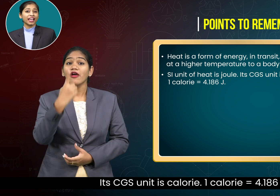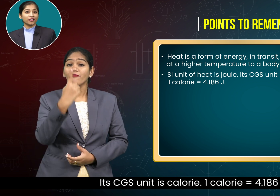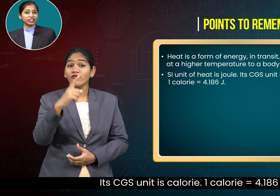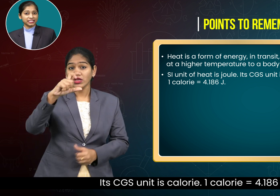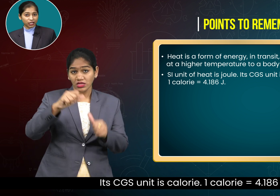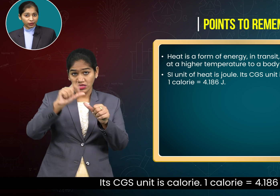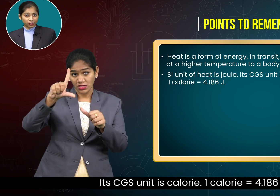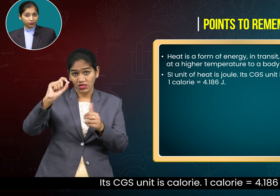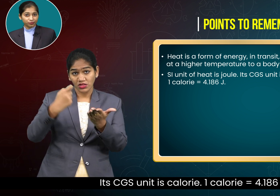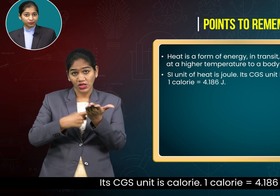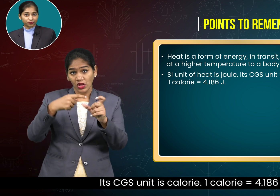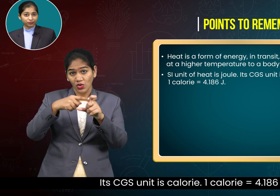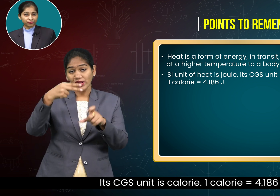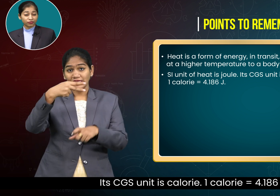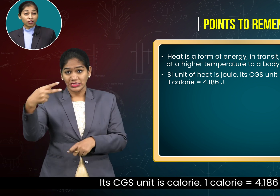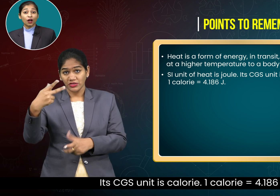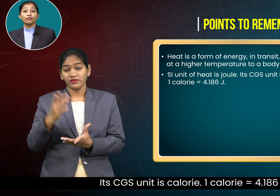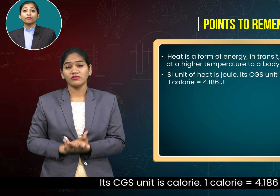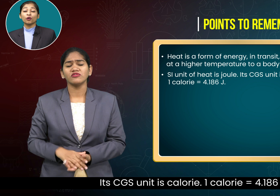1 calorie is equal to